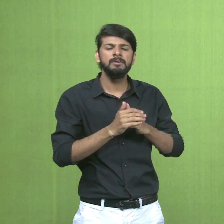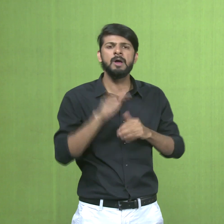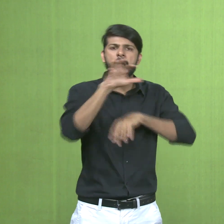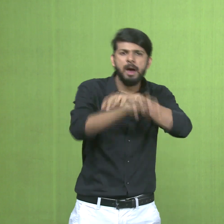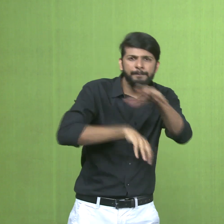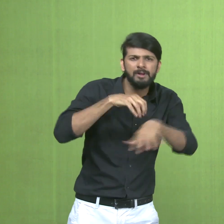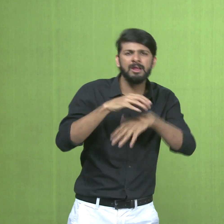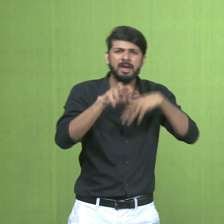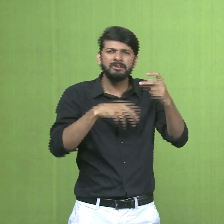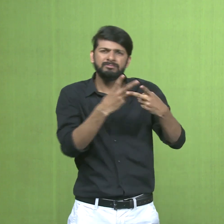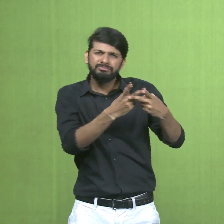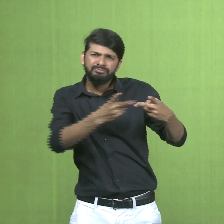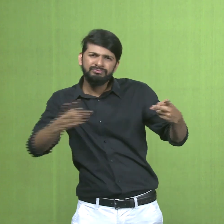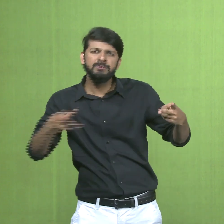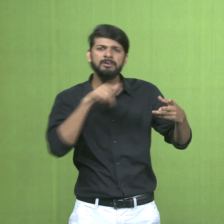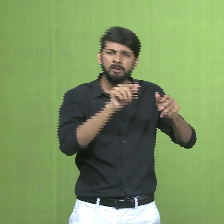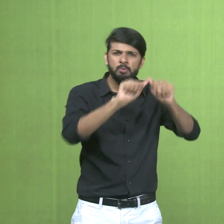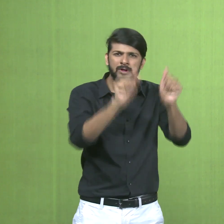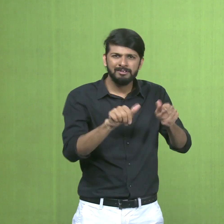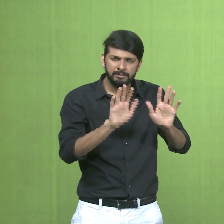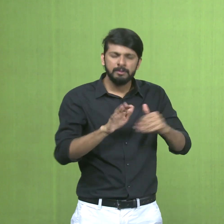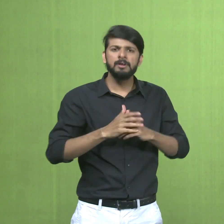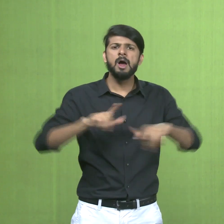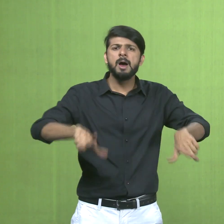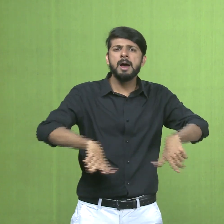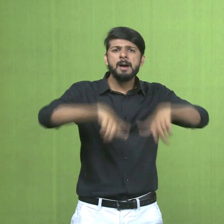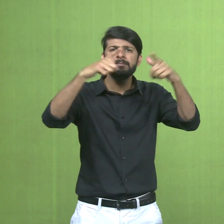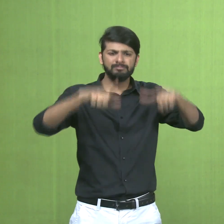ornately done. So, these would find their place on the